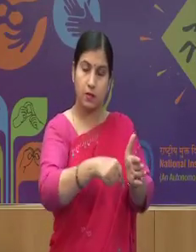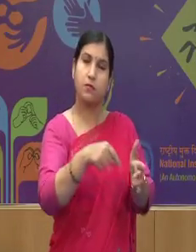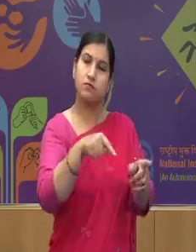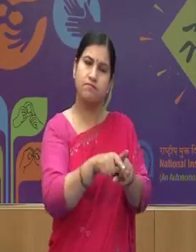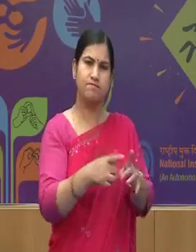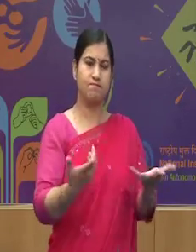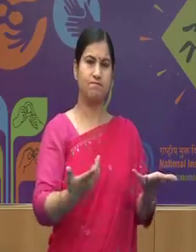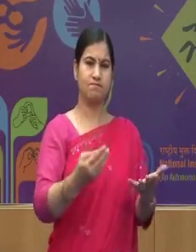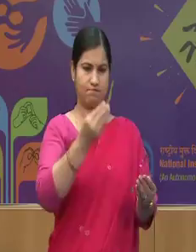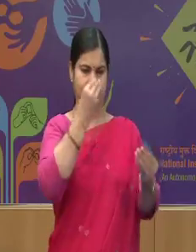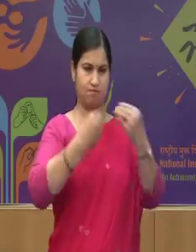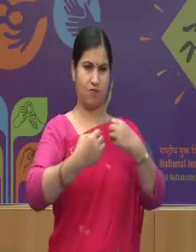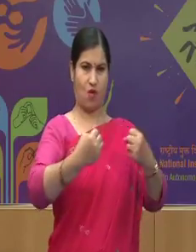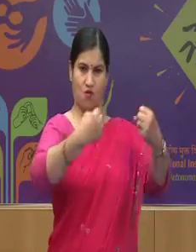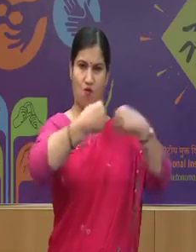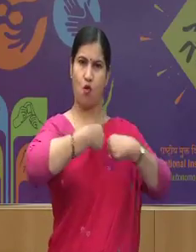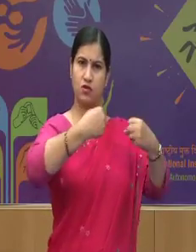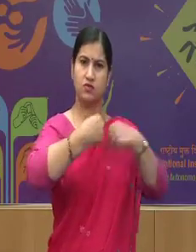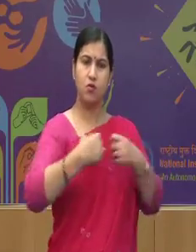humiliating and forced upon her.